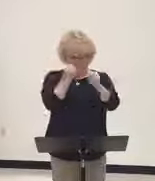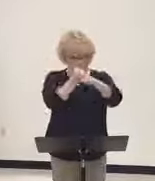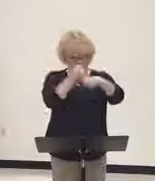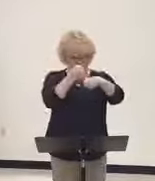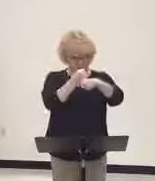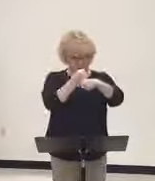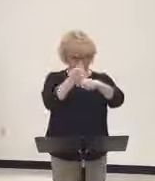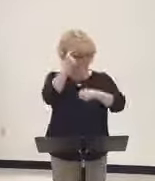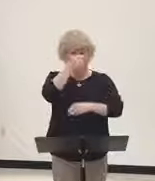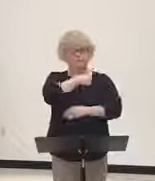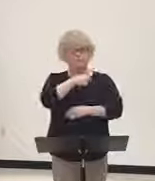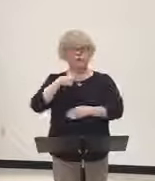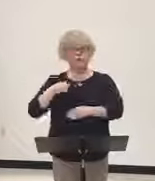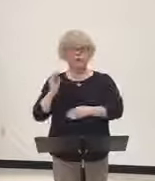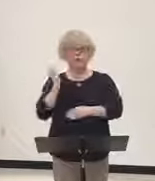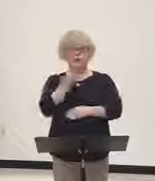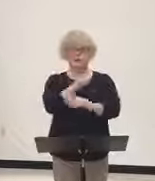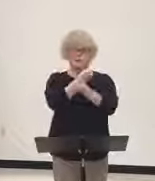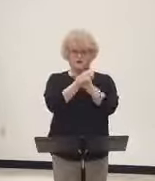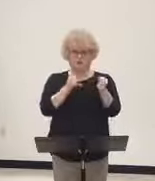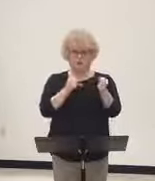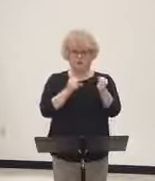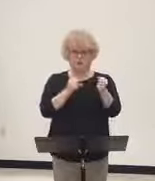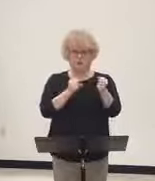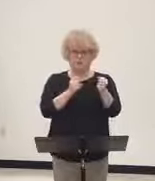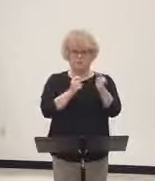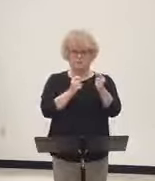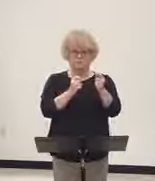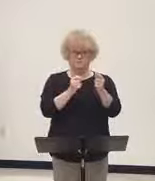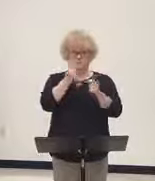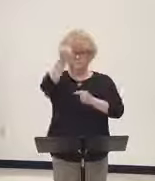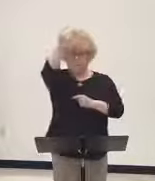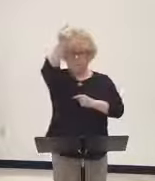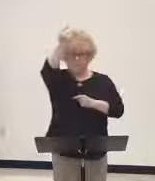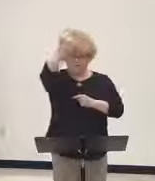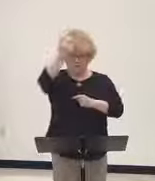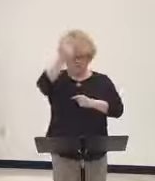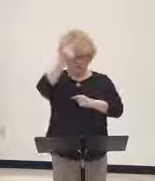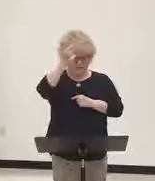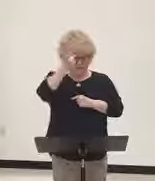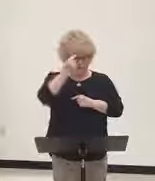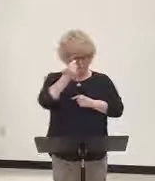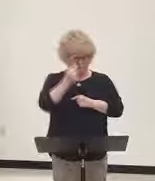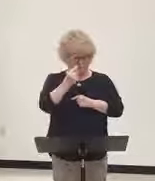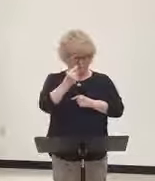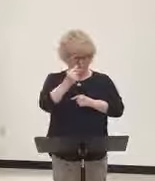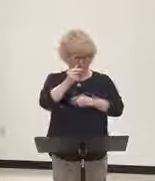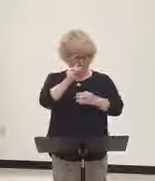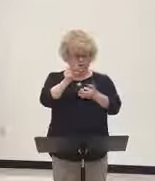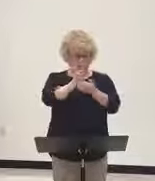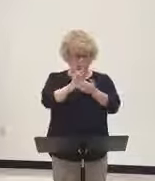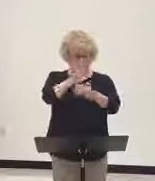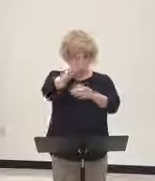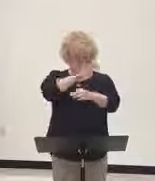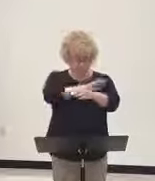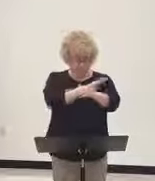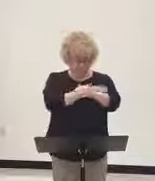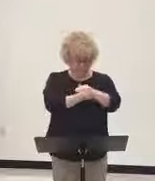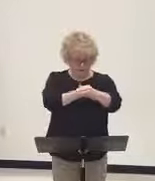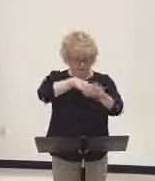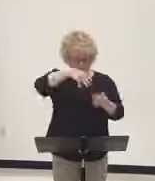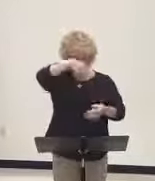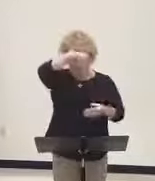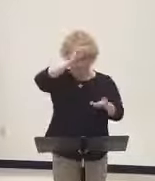all things were made. For us men and for our salvation, he came down from heaven, and by the